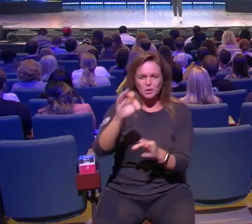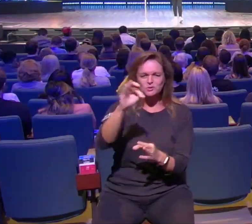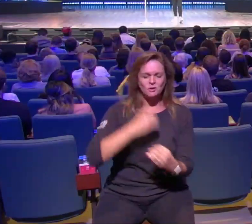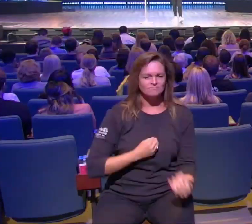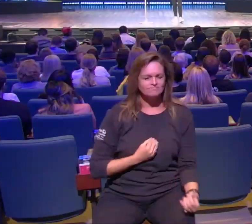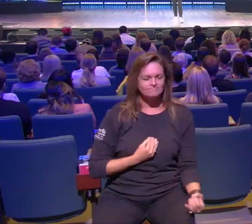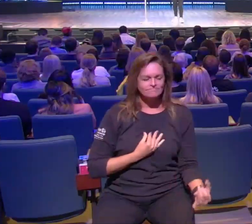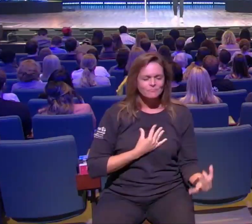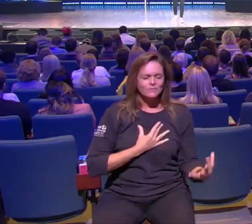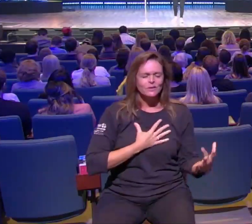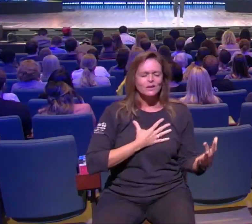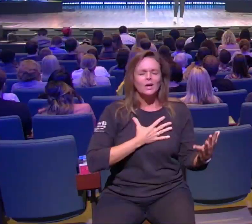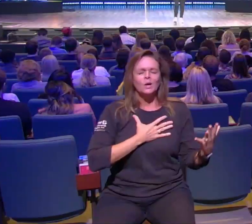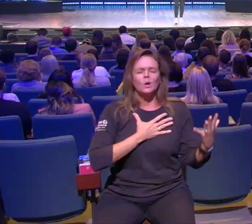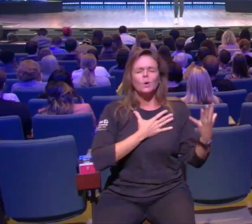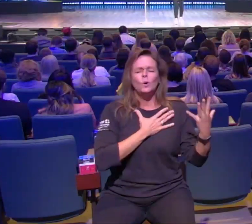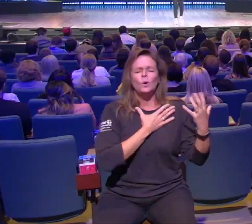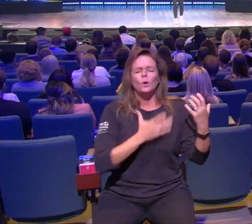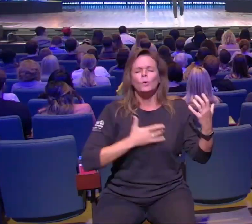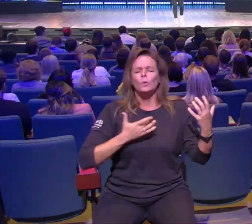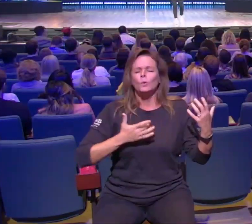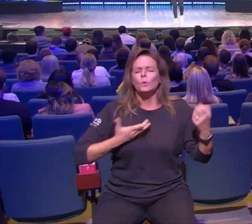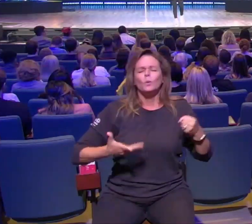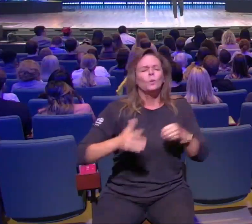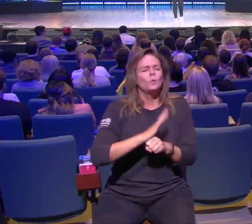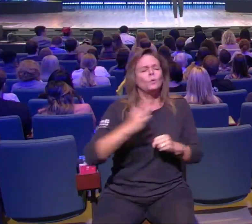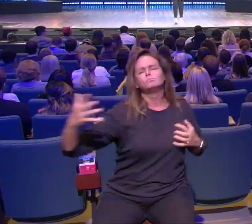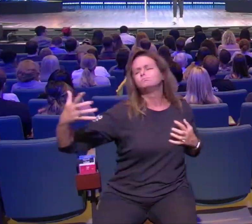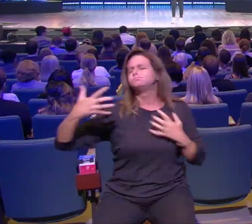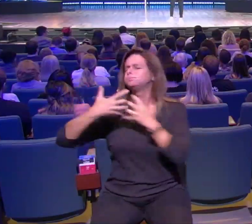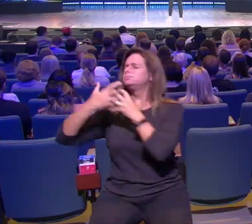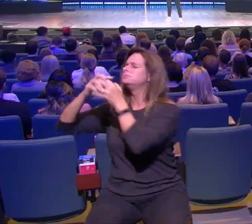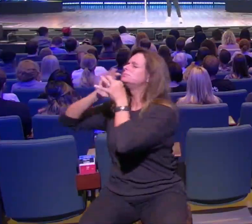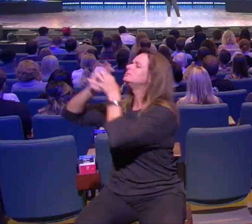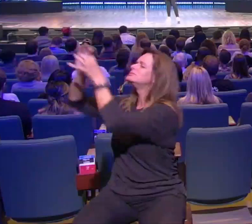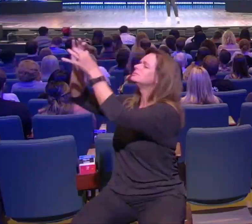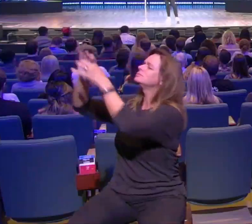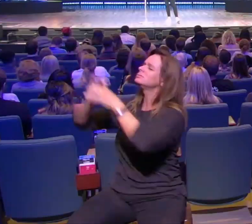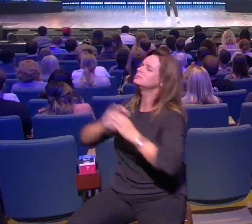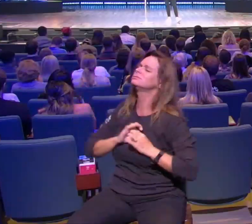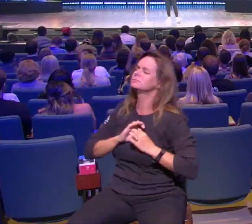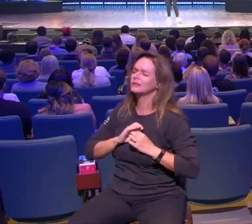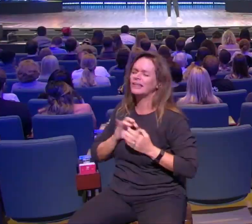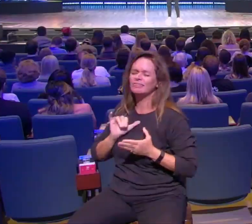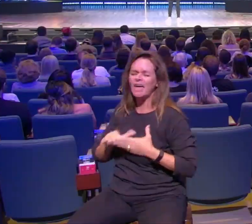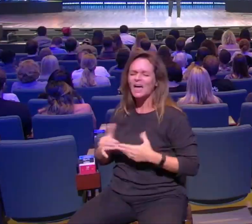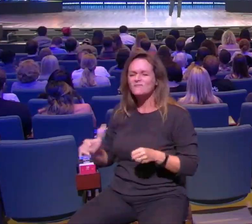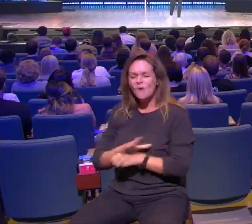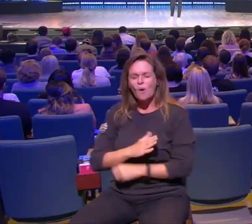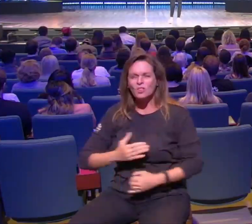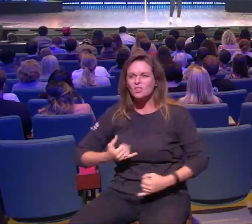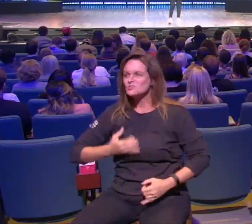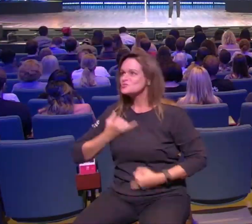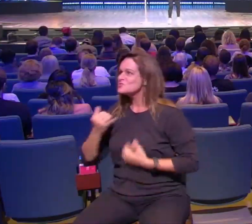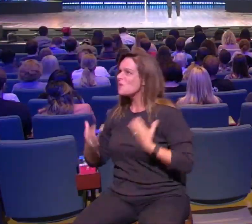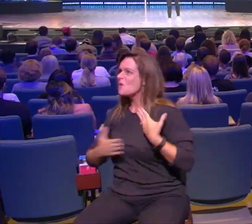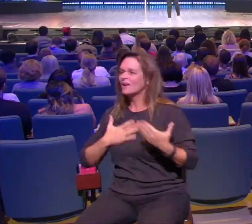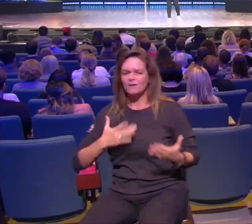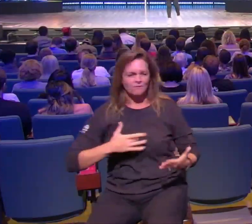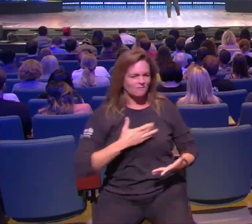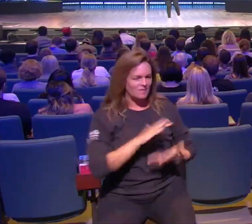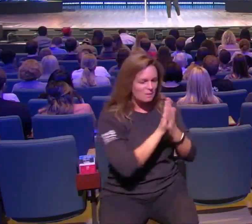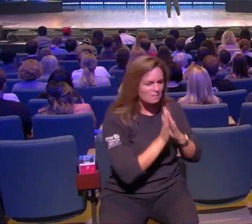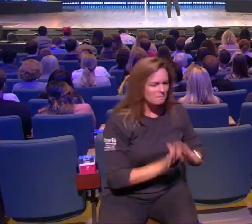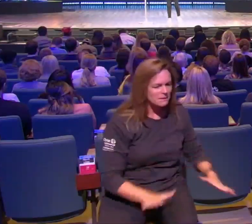he came to give you an extravagant inheritance, an inheritance of uncontainable joy, unexplainable peace,